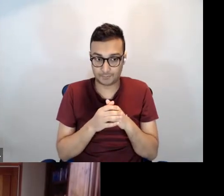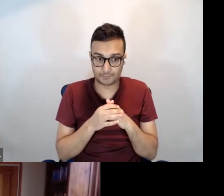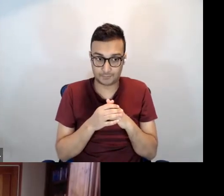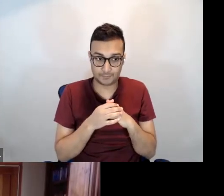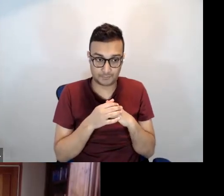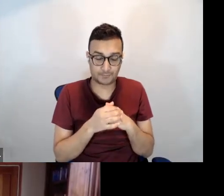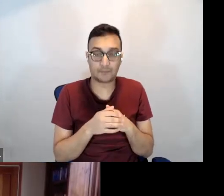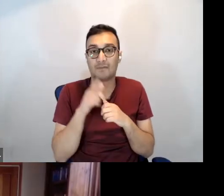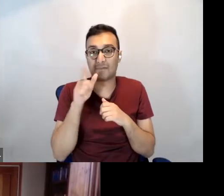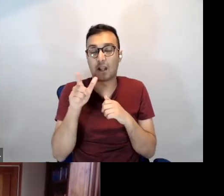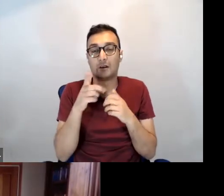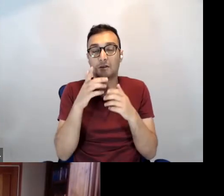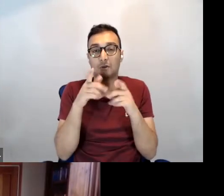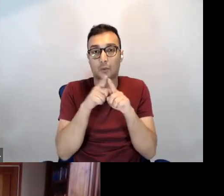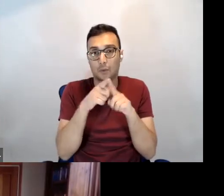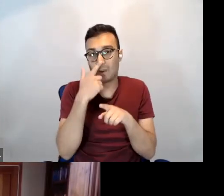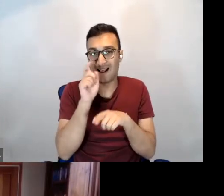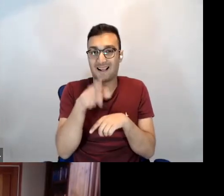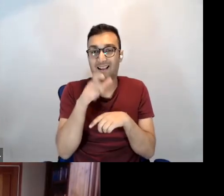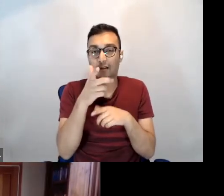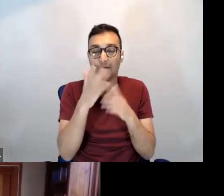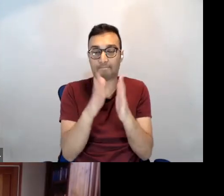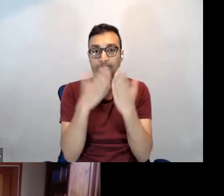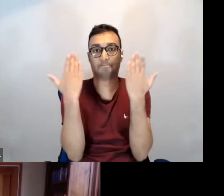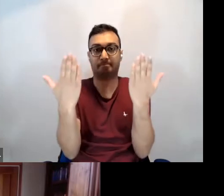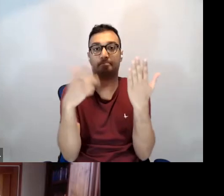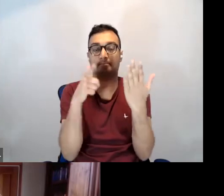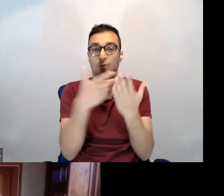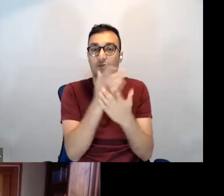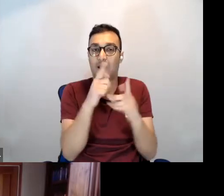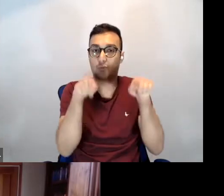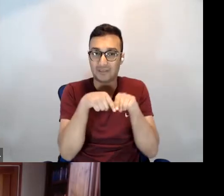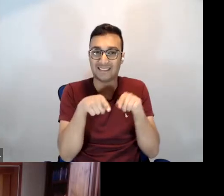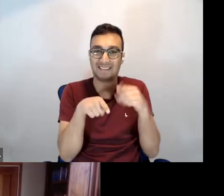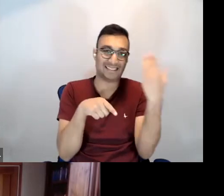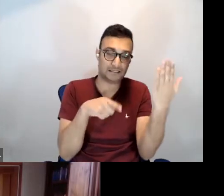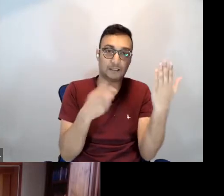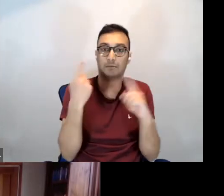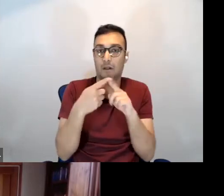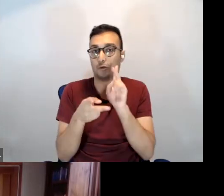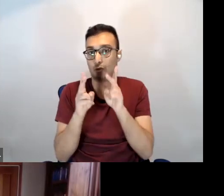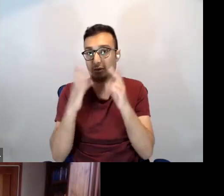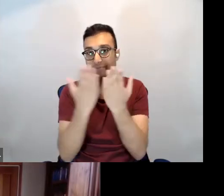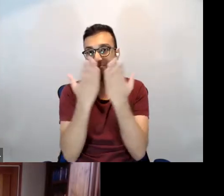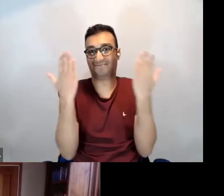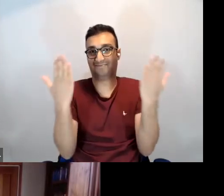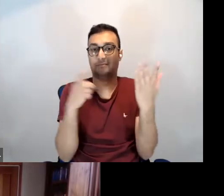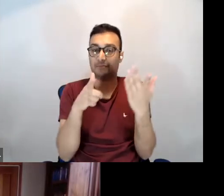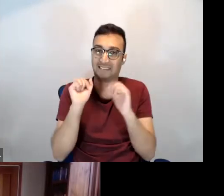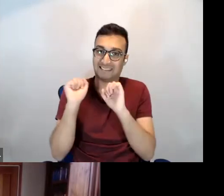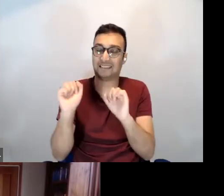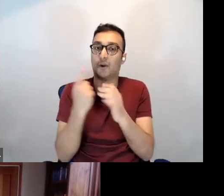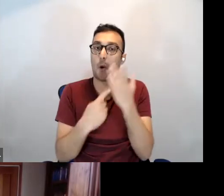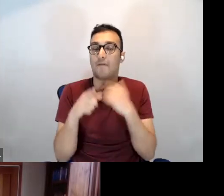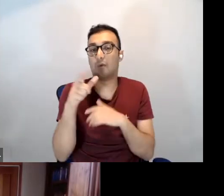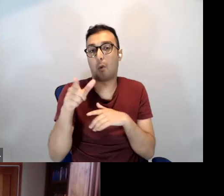speaker, but also the BSL at the time as well. But just to make a note that that's only available for desktop users.